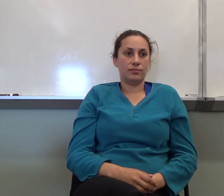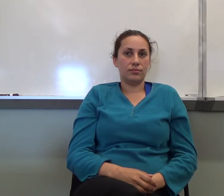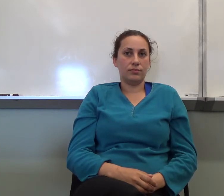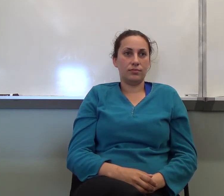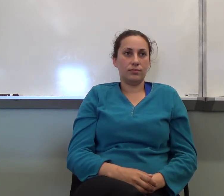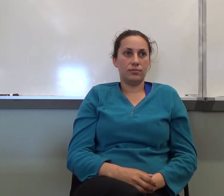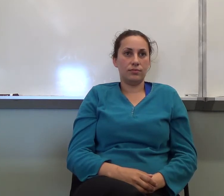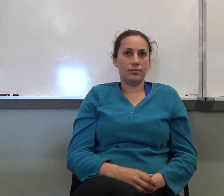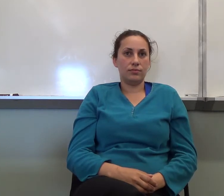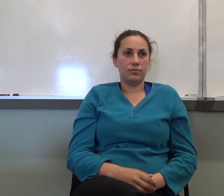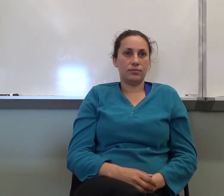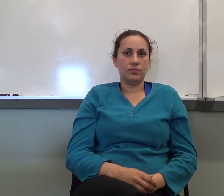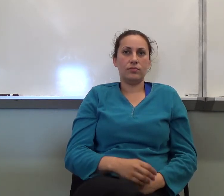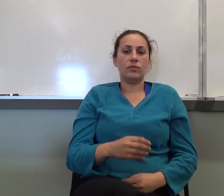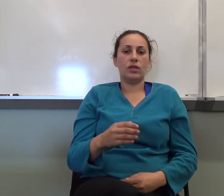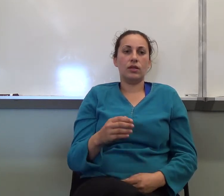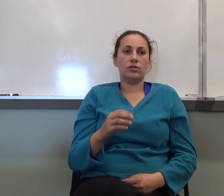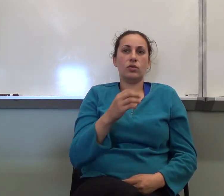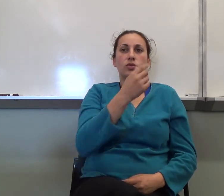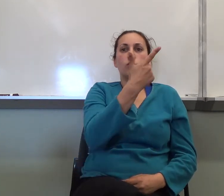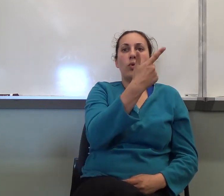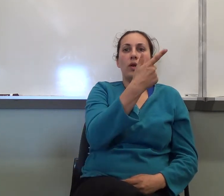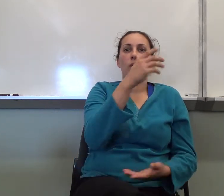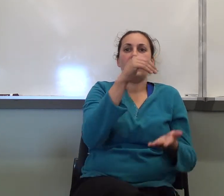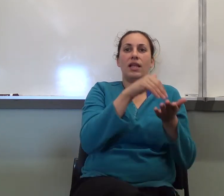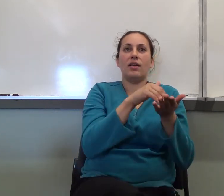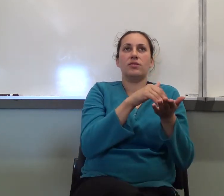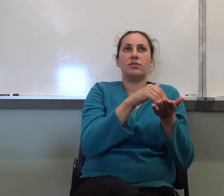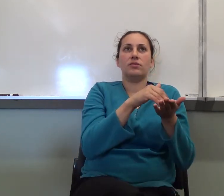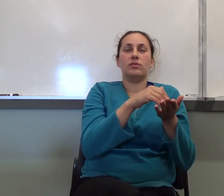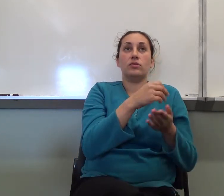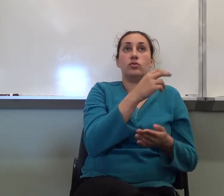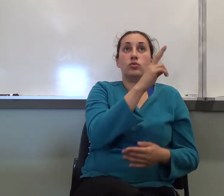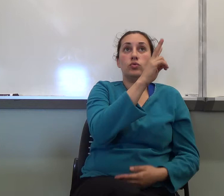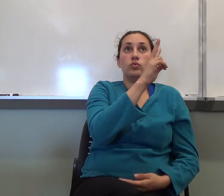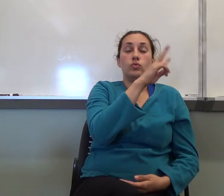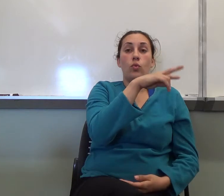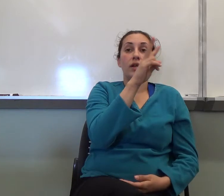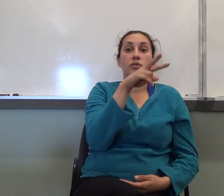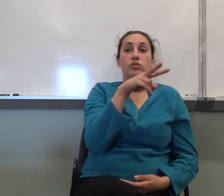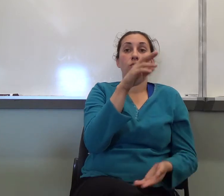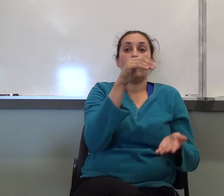to the nearest whole number, it's 21,011, 2,111.